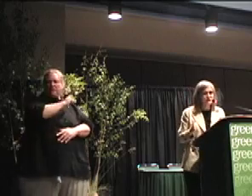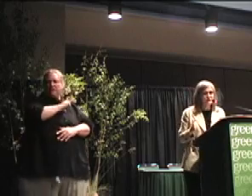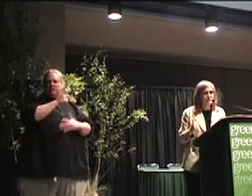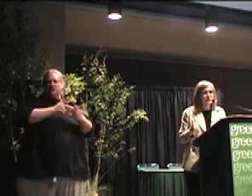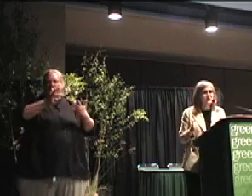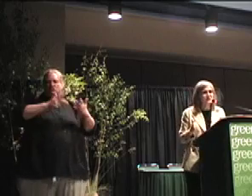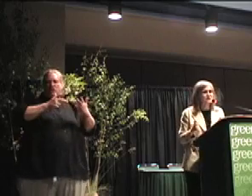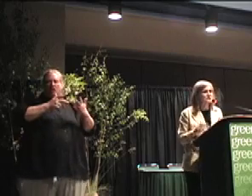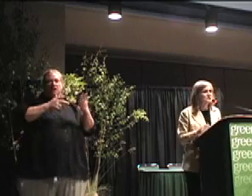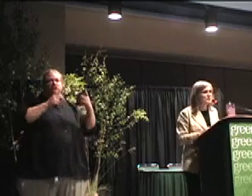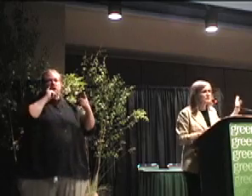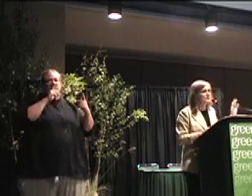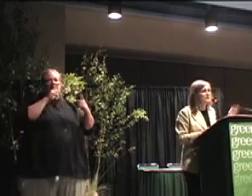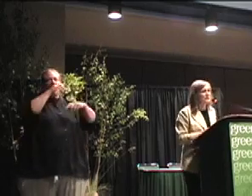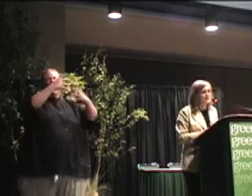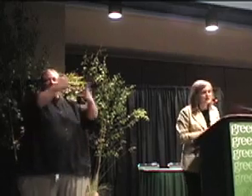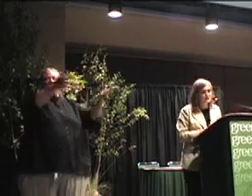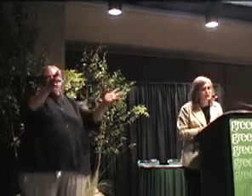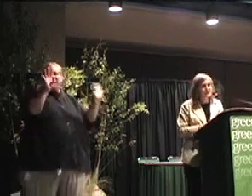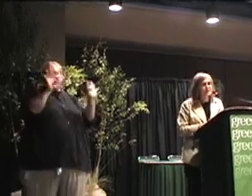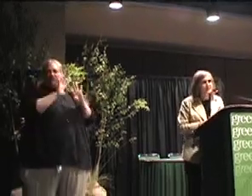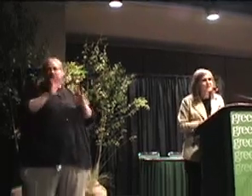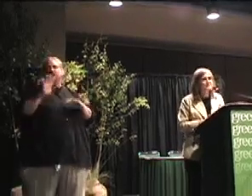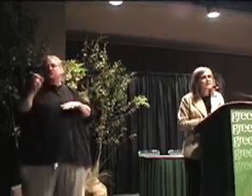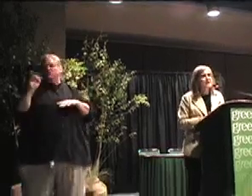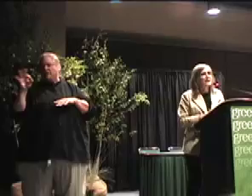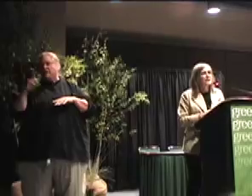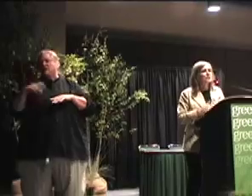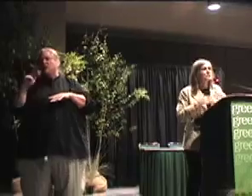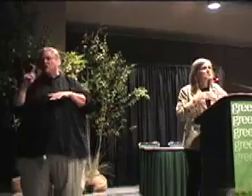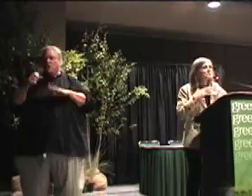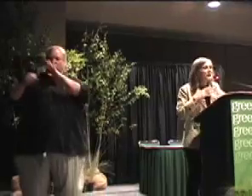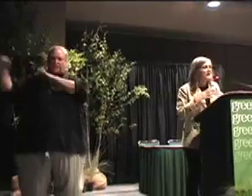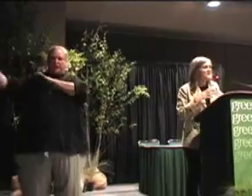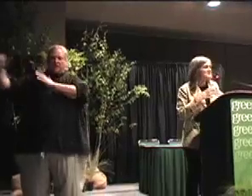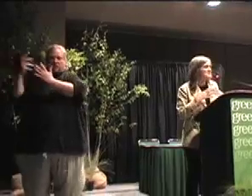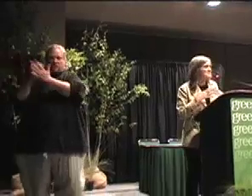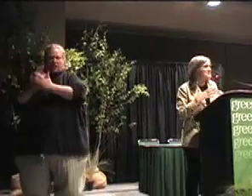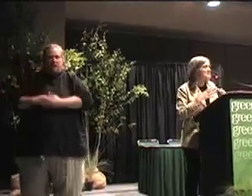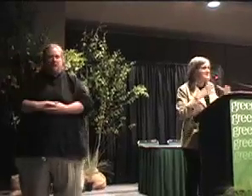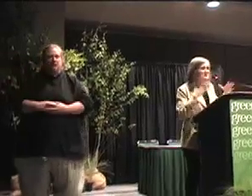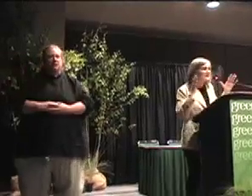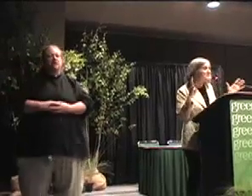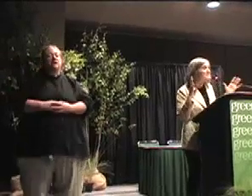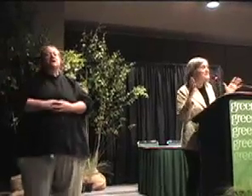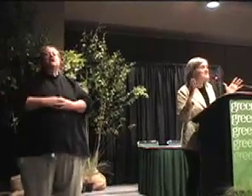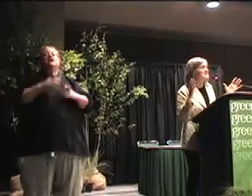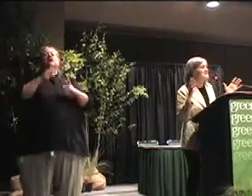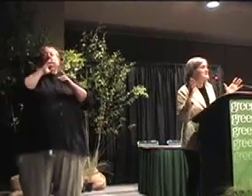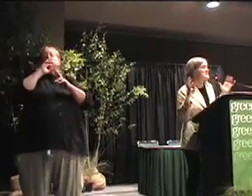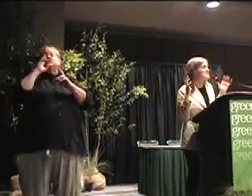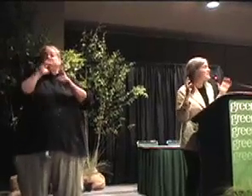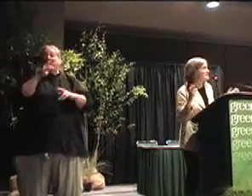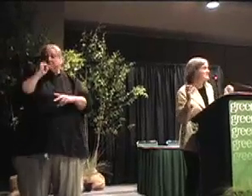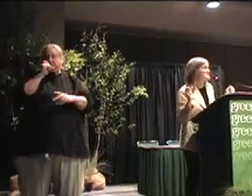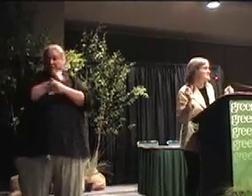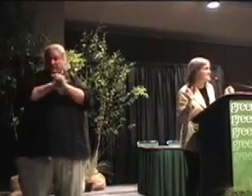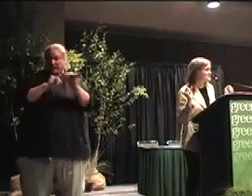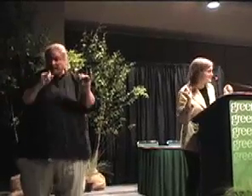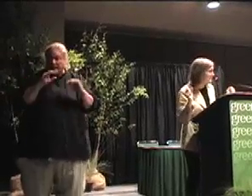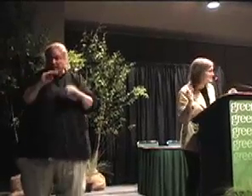cages for the protesters. Sharif and Nicole were taken to jail. The response, because of independent media, the